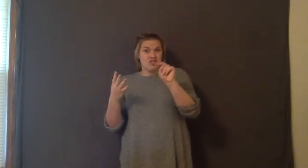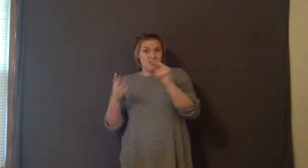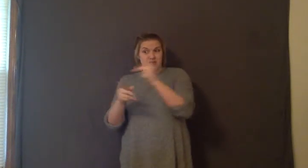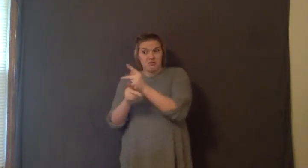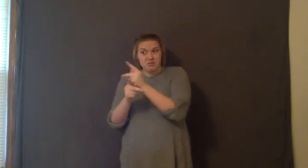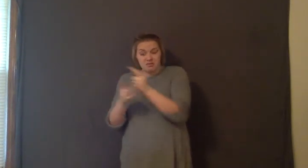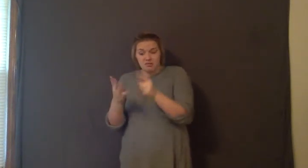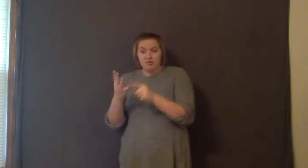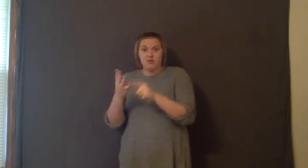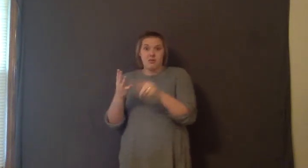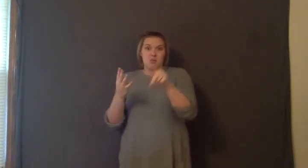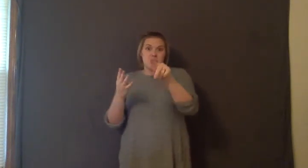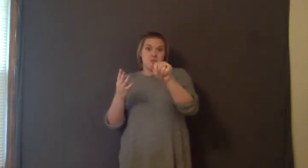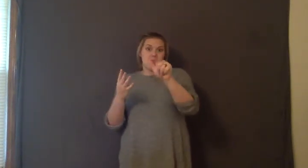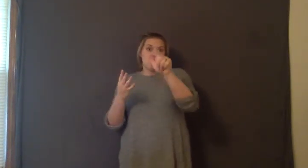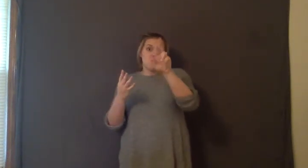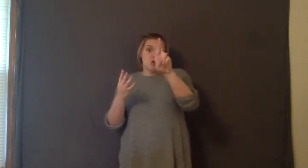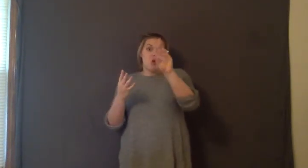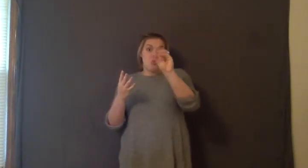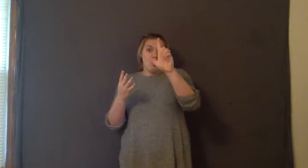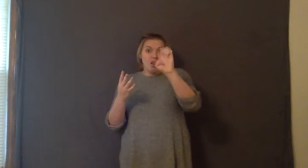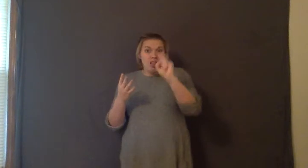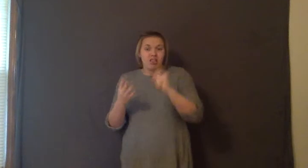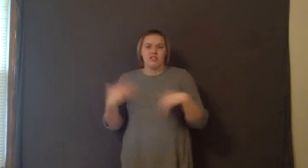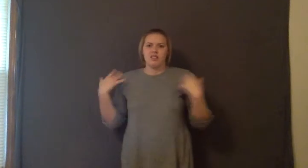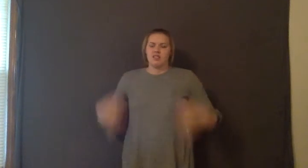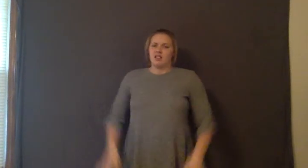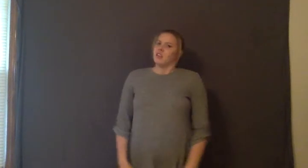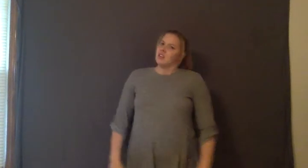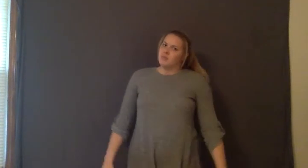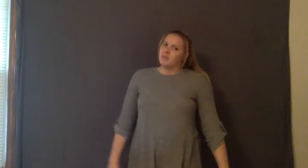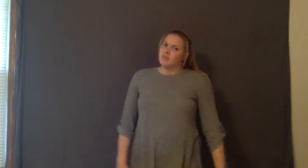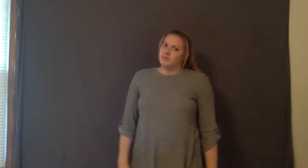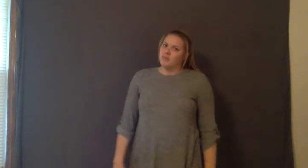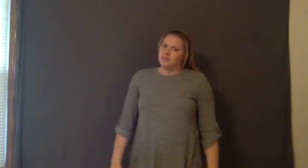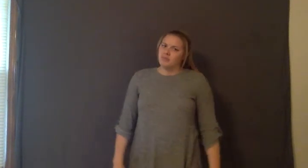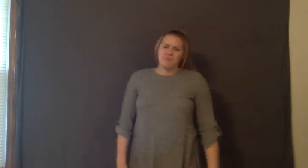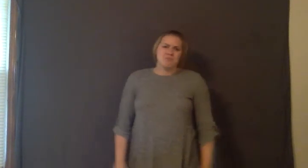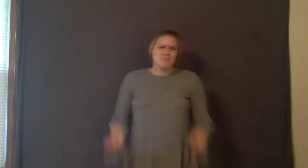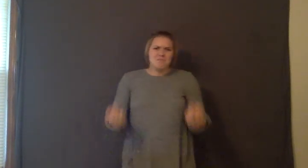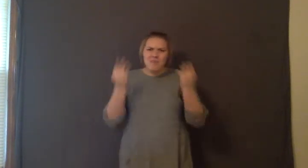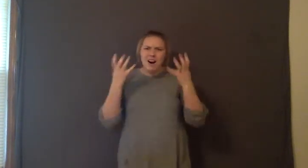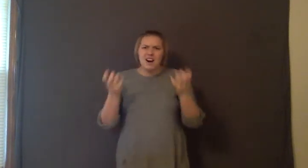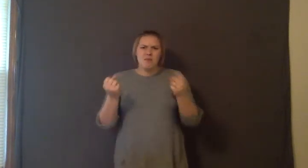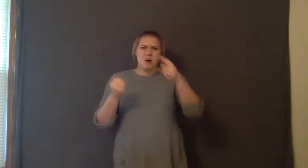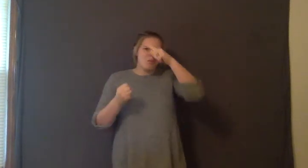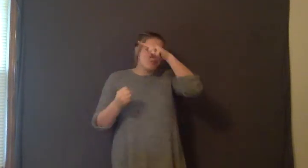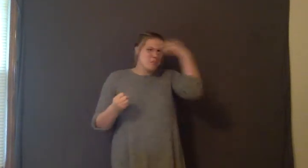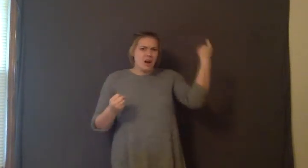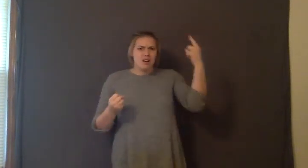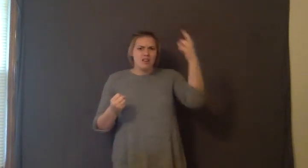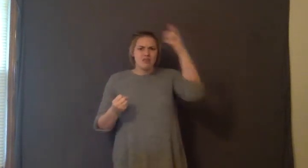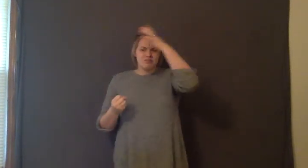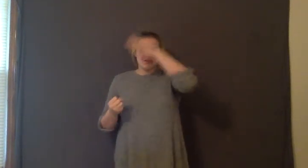Washington, 50 to 60% of all young men of color are in jail or prison, or on probation and parole. Our system isn't just